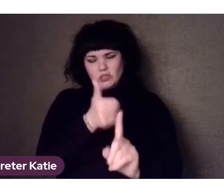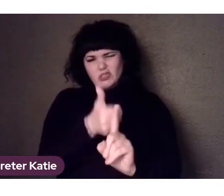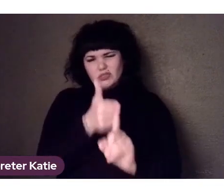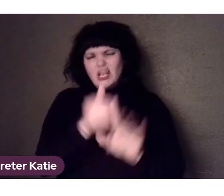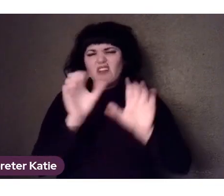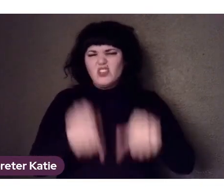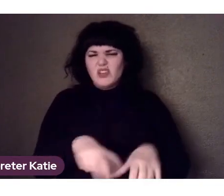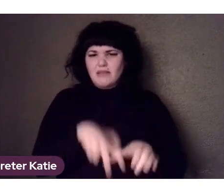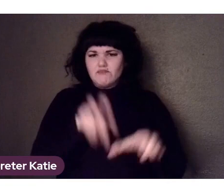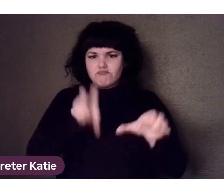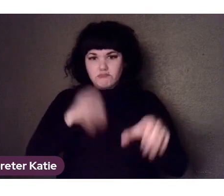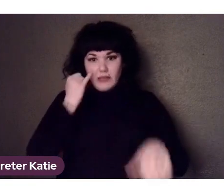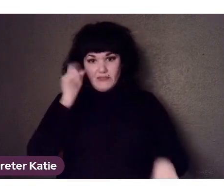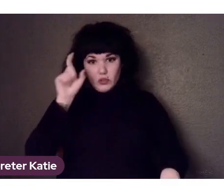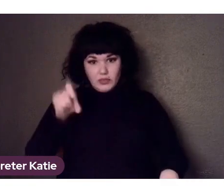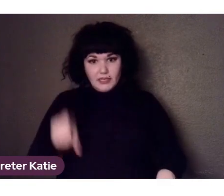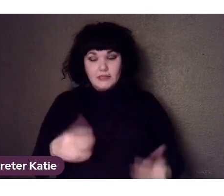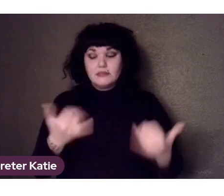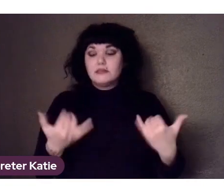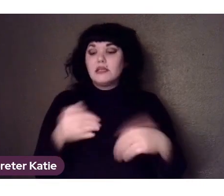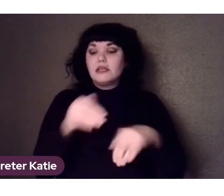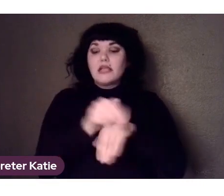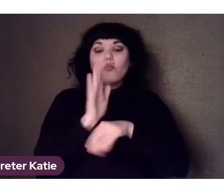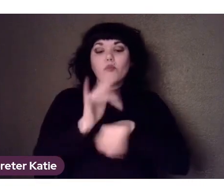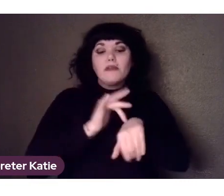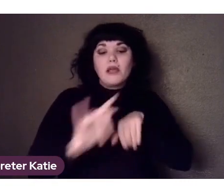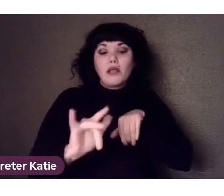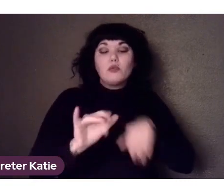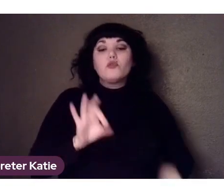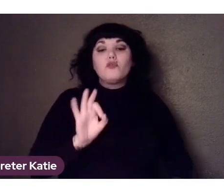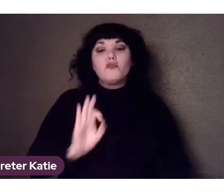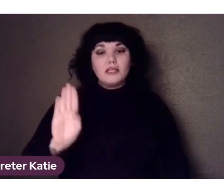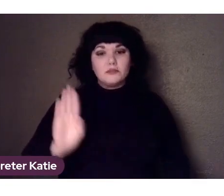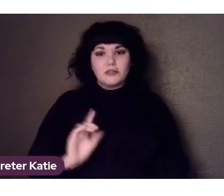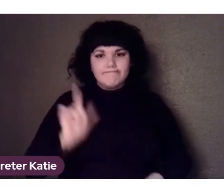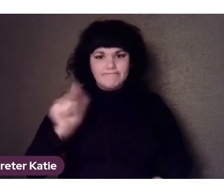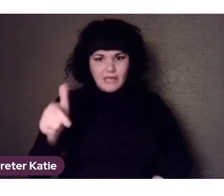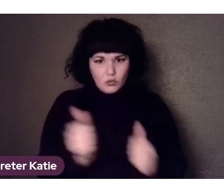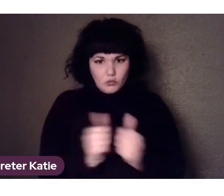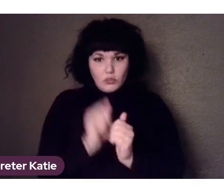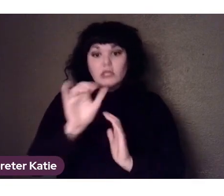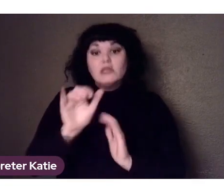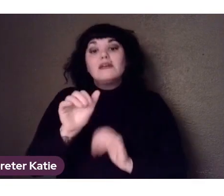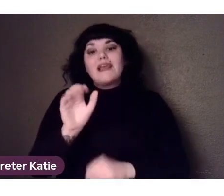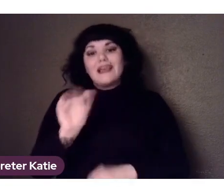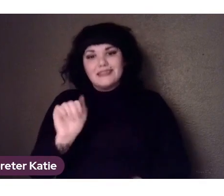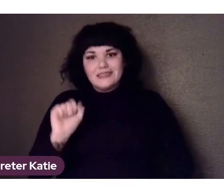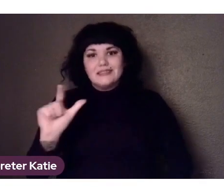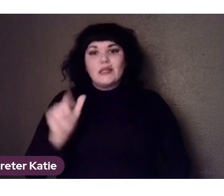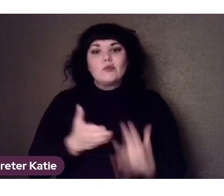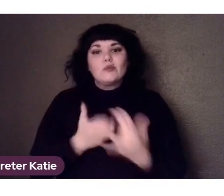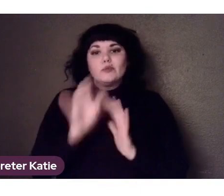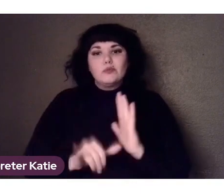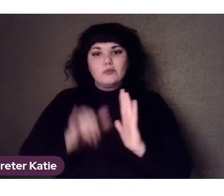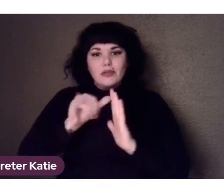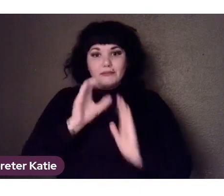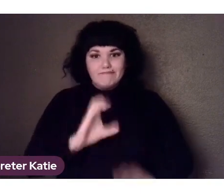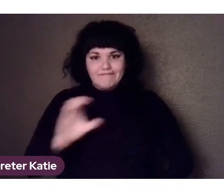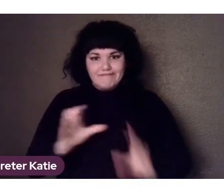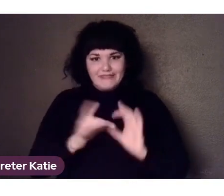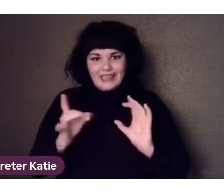available on Facebook and eventually on YouTube with ASL and captions. It's on Instagram. Hi, Instagram.